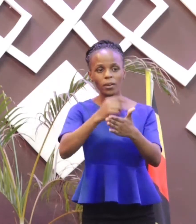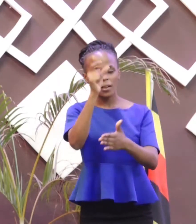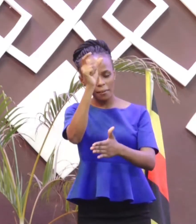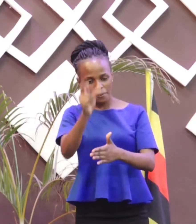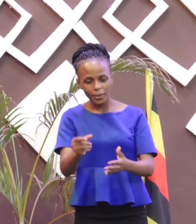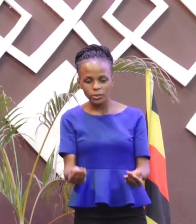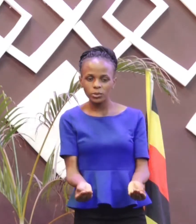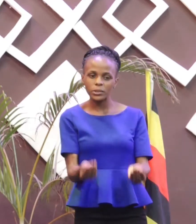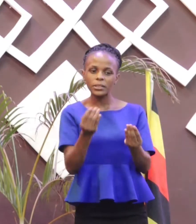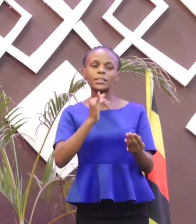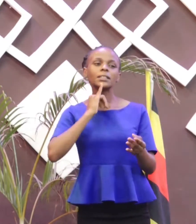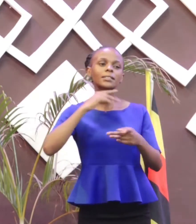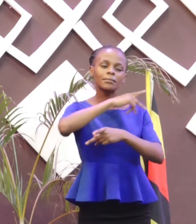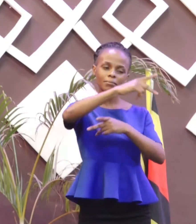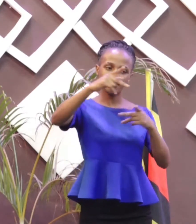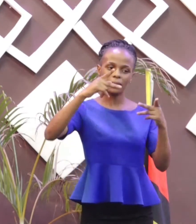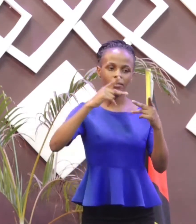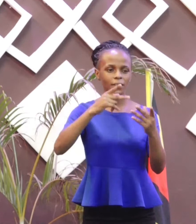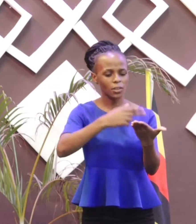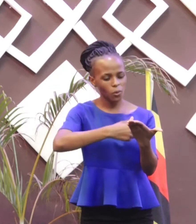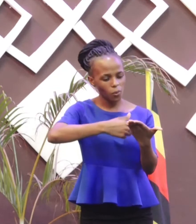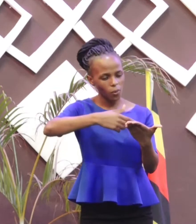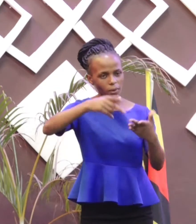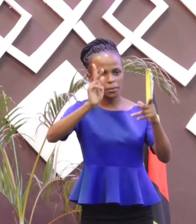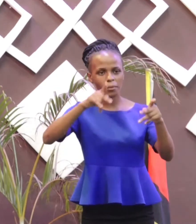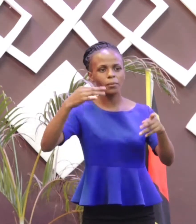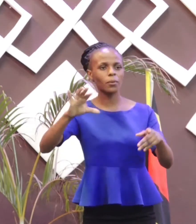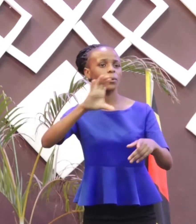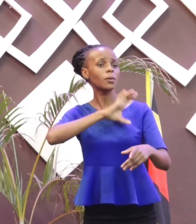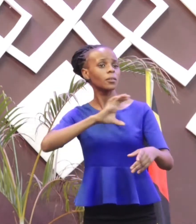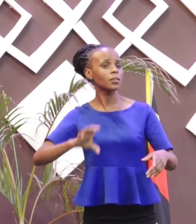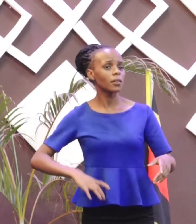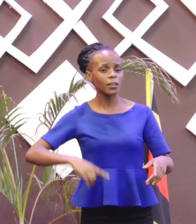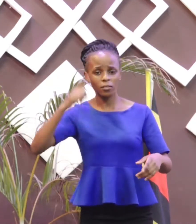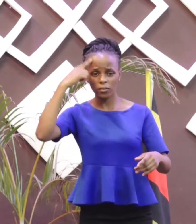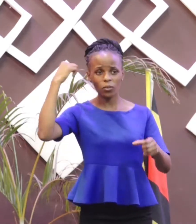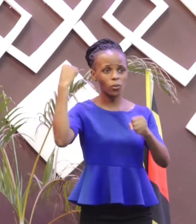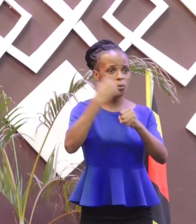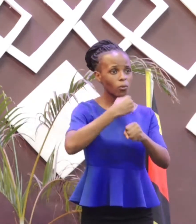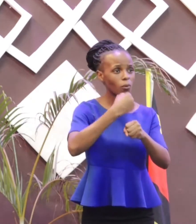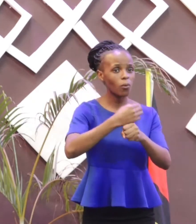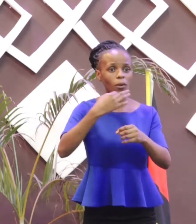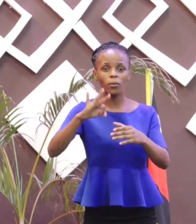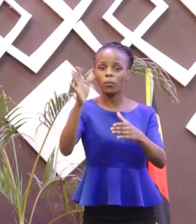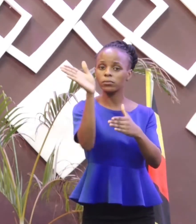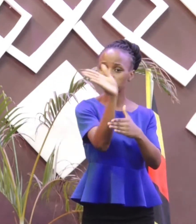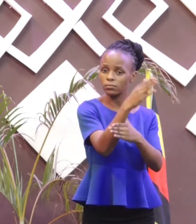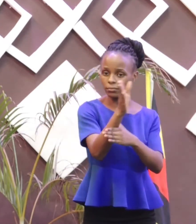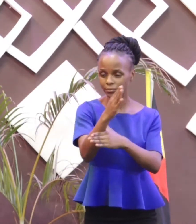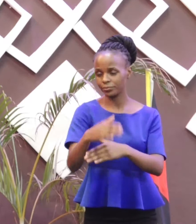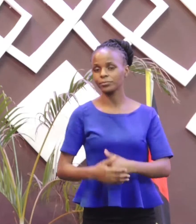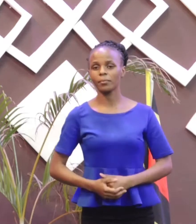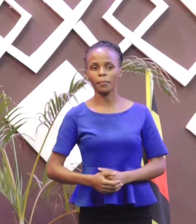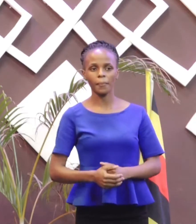saints for the work of service. N'olwekyo buli muweereza yenna ayimirira mu maaso gaffe oba mu